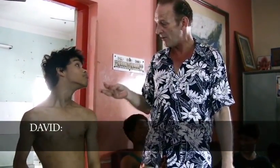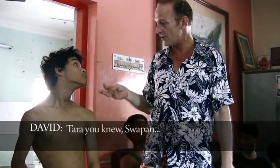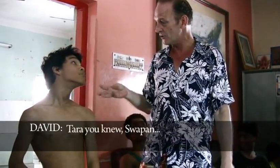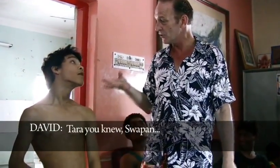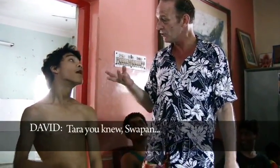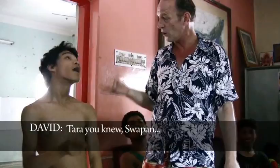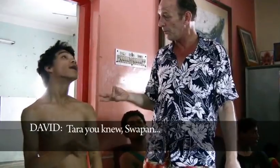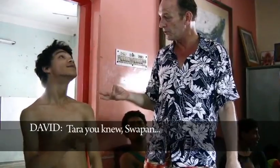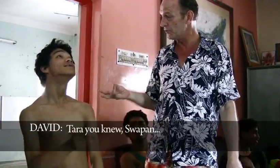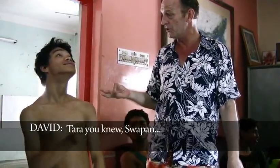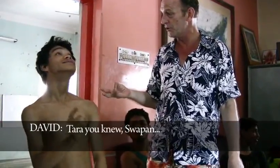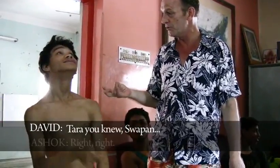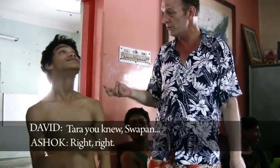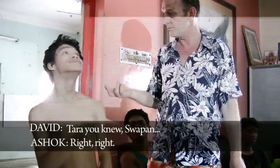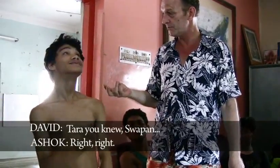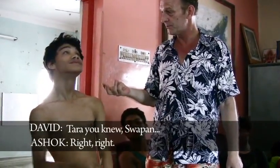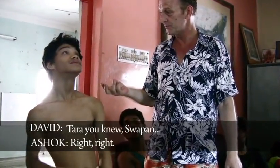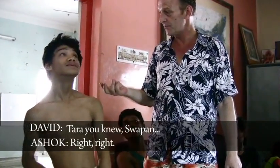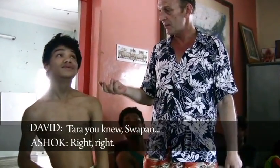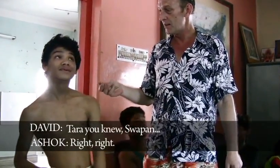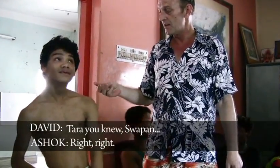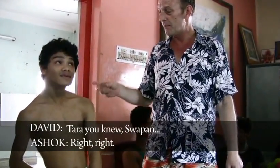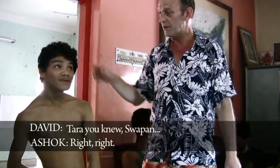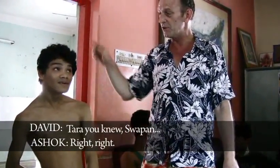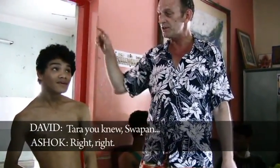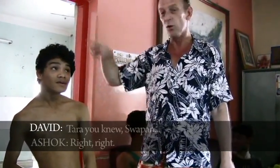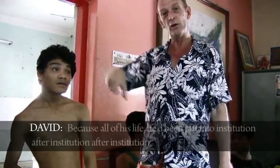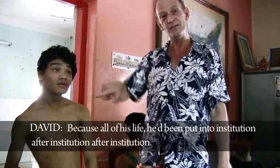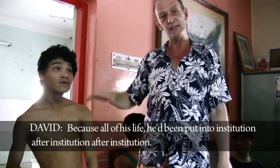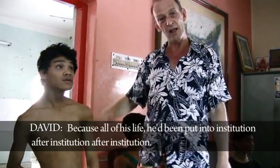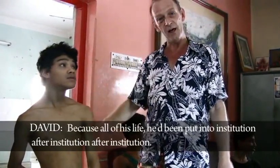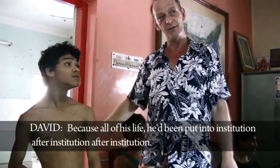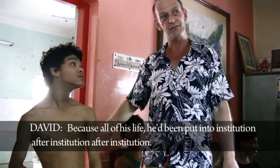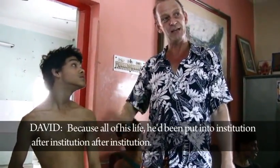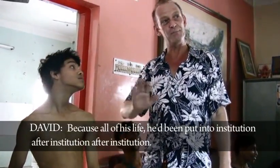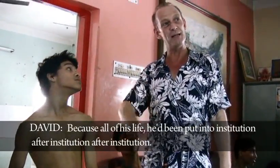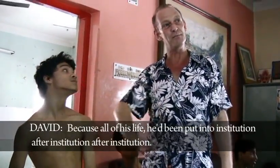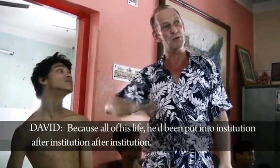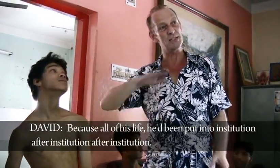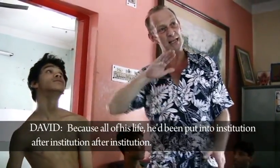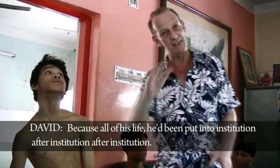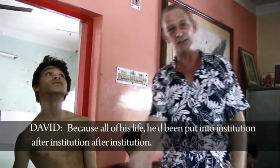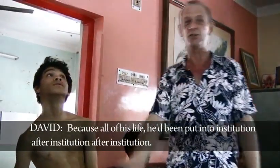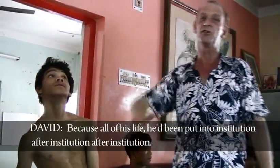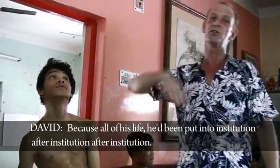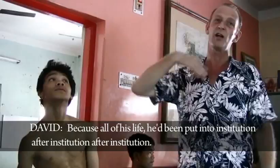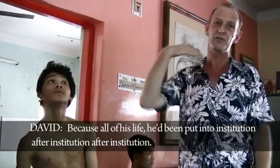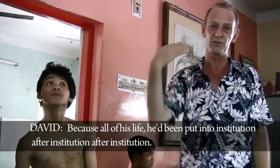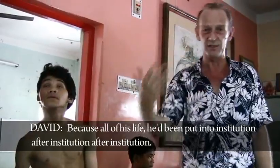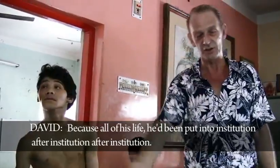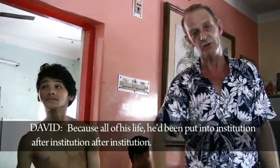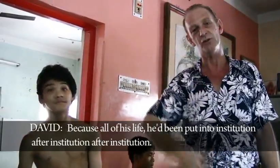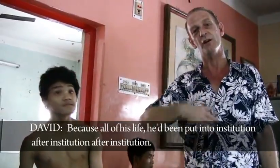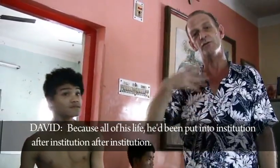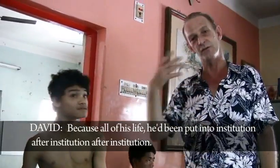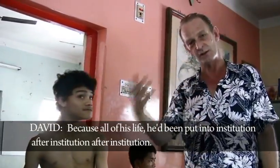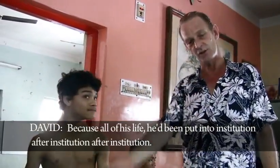knew. Shopon, you knew. Because all of his life, he'd been put into institution after institution after